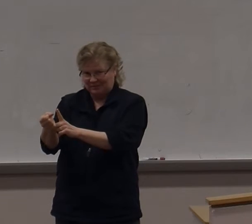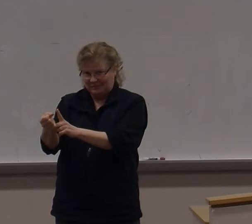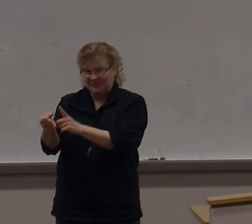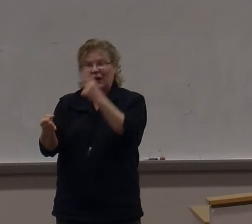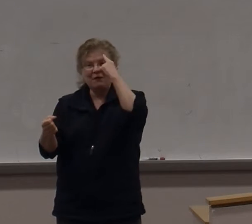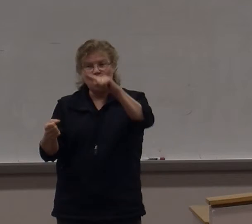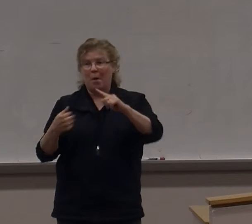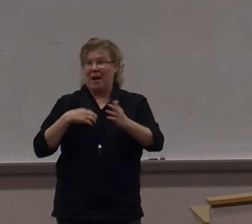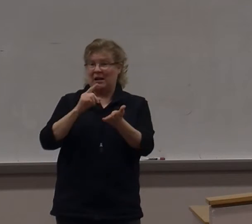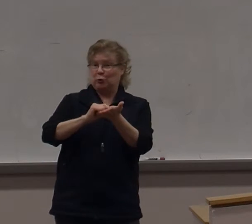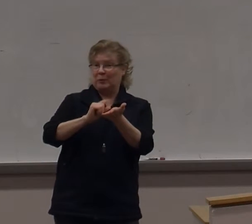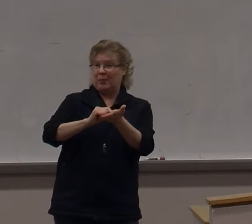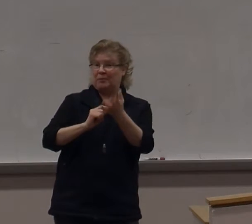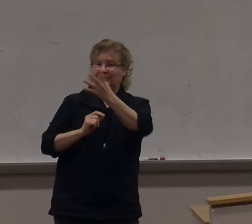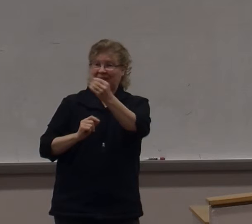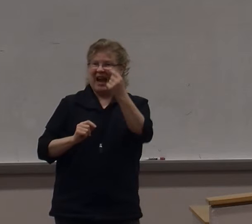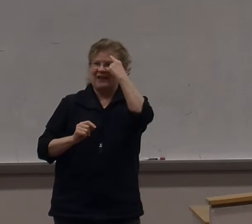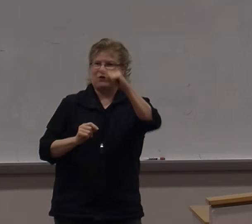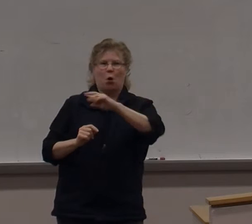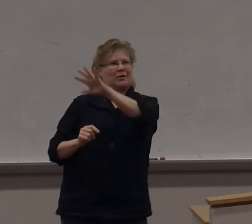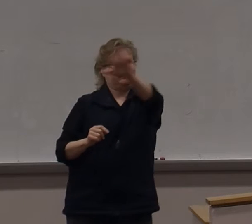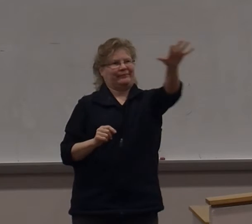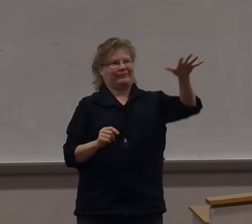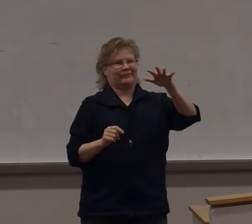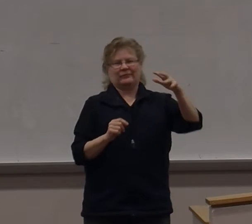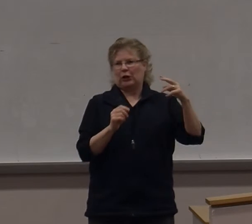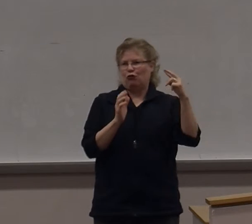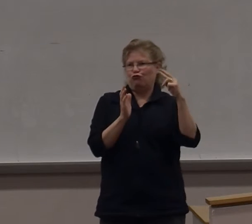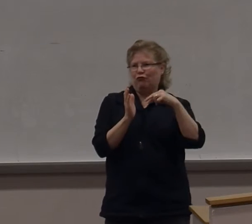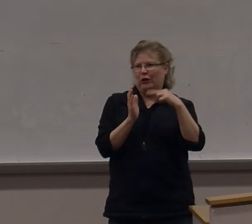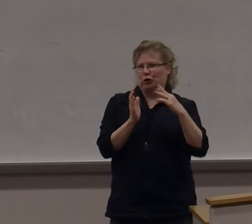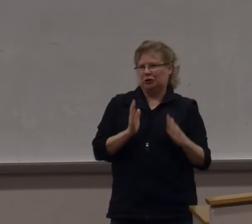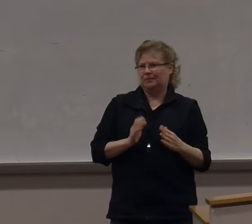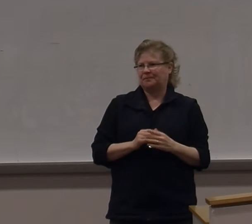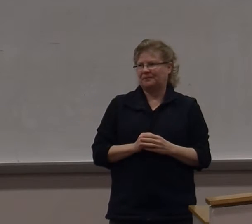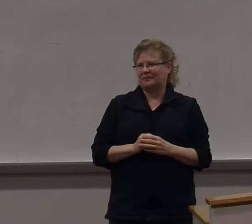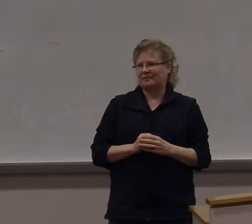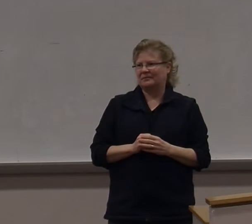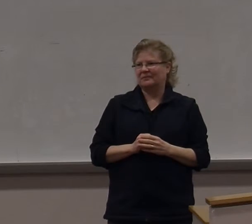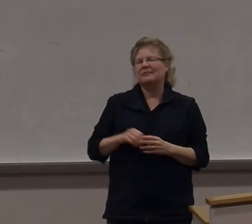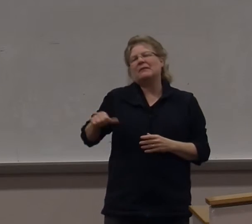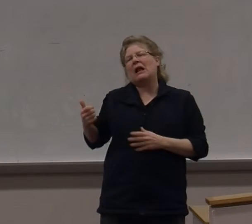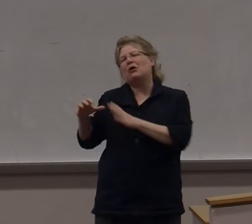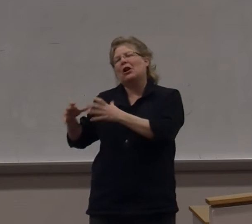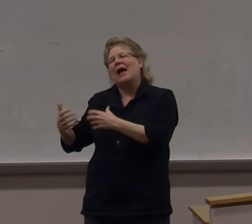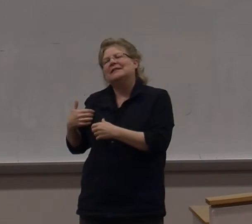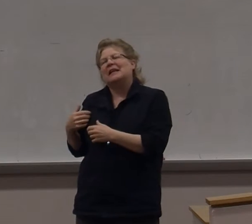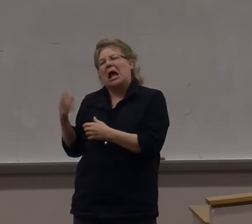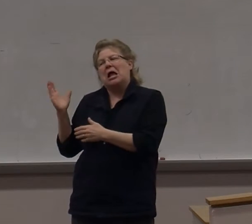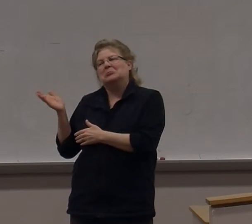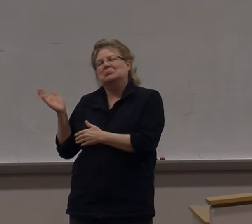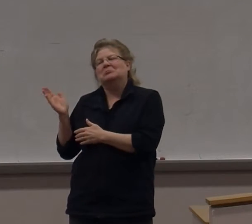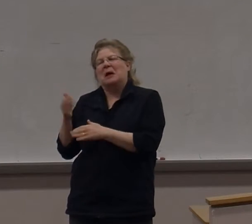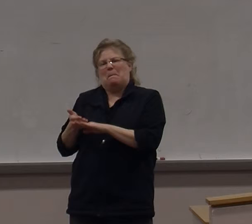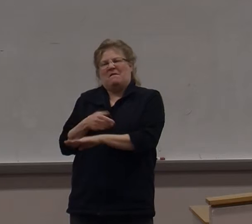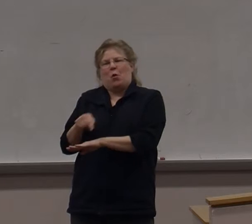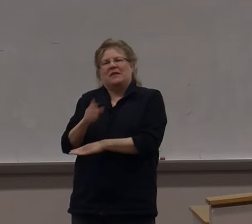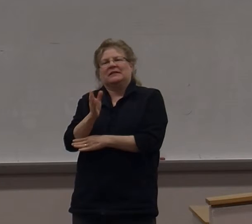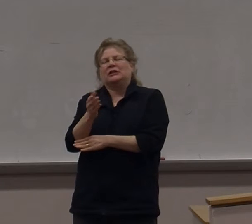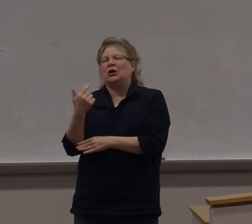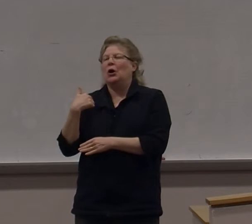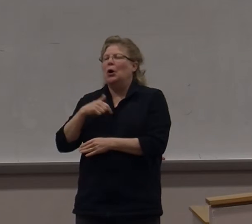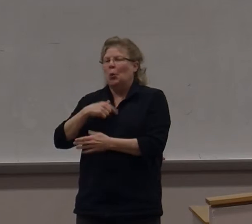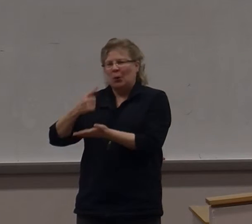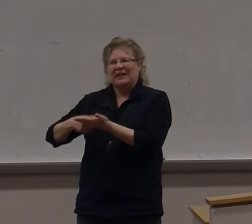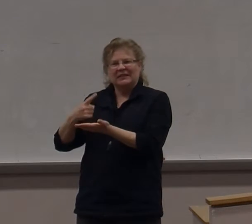in an ethics class that I attended earlier before this lecture, we talked about the notions of transparency and independence.